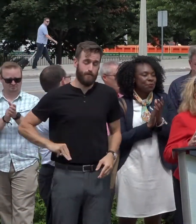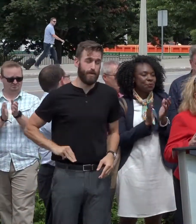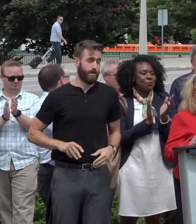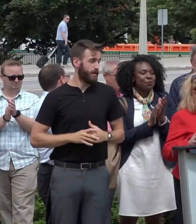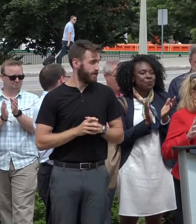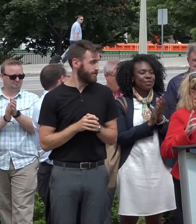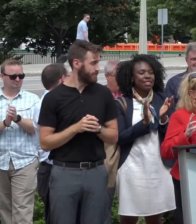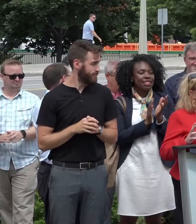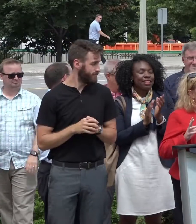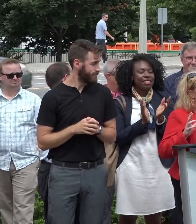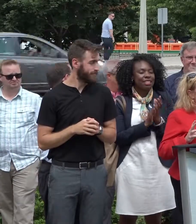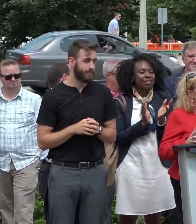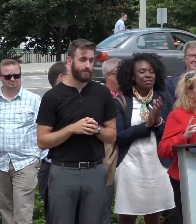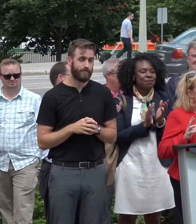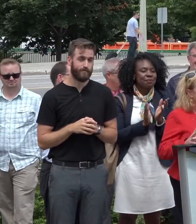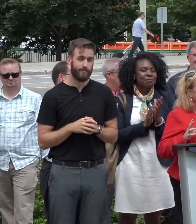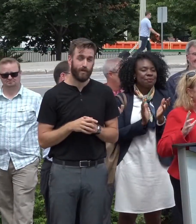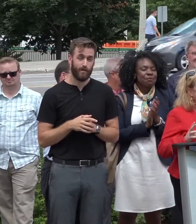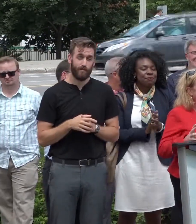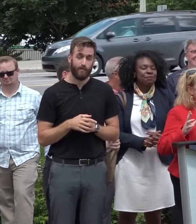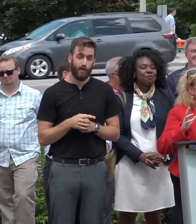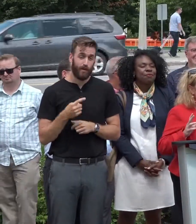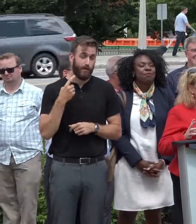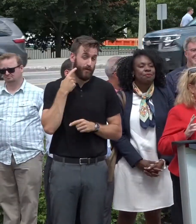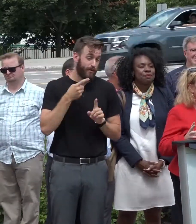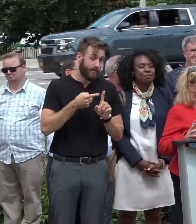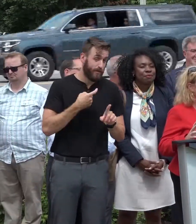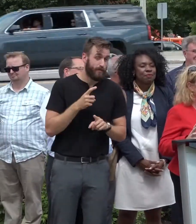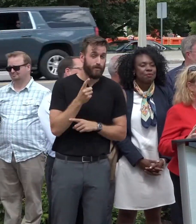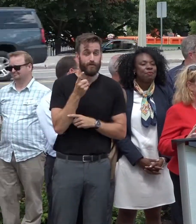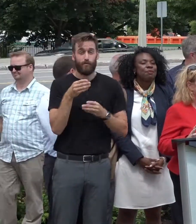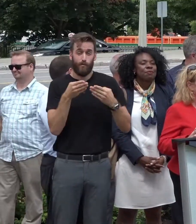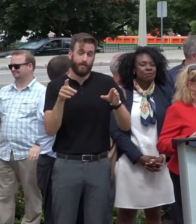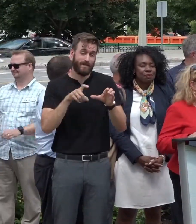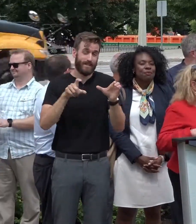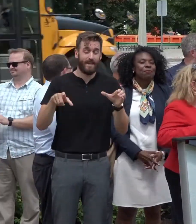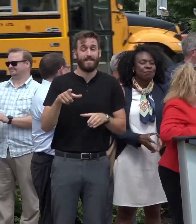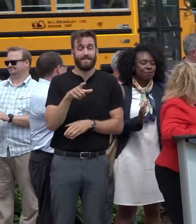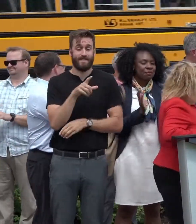heard from Ottawa's first openly gay city councillor.